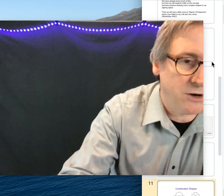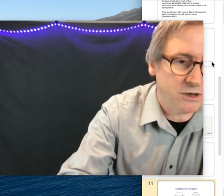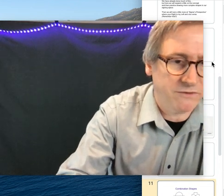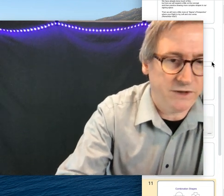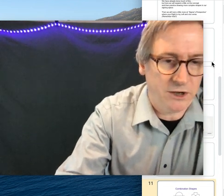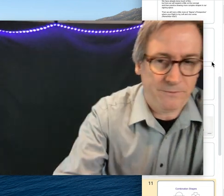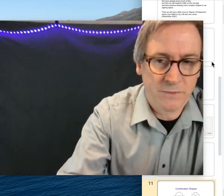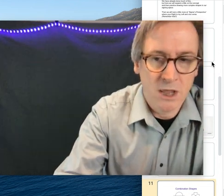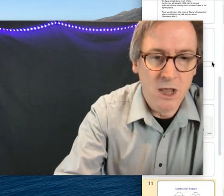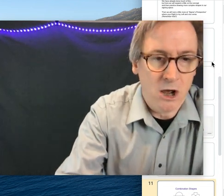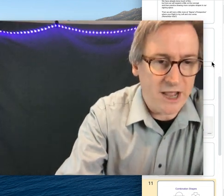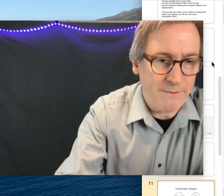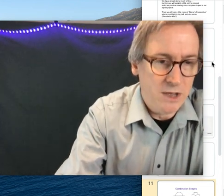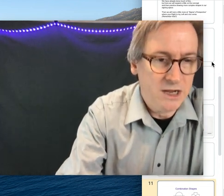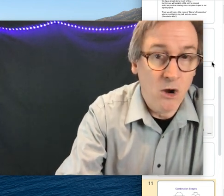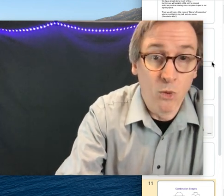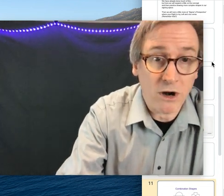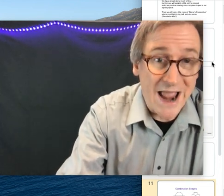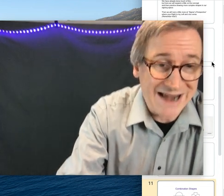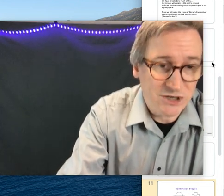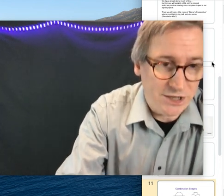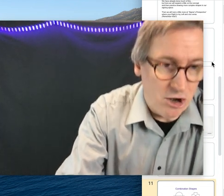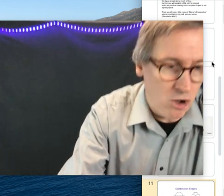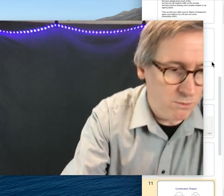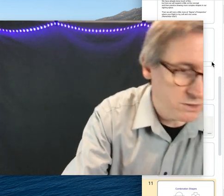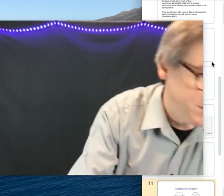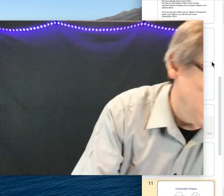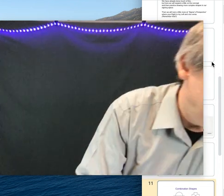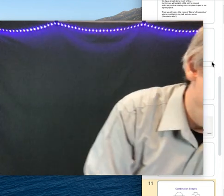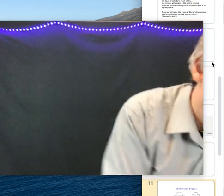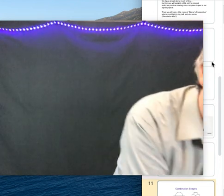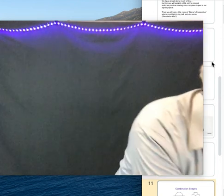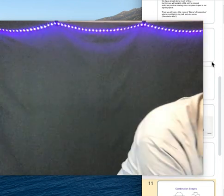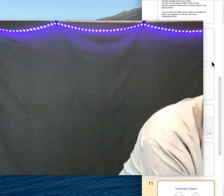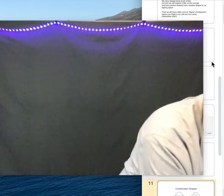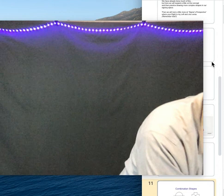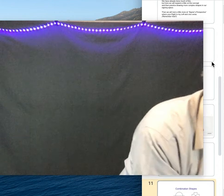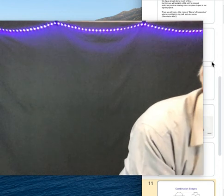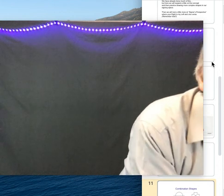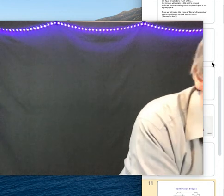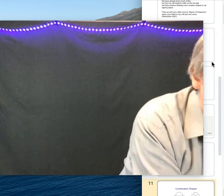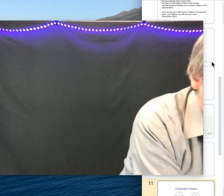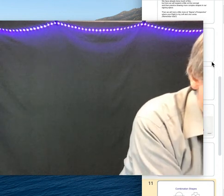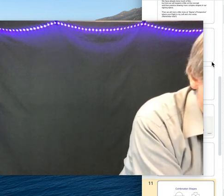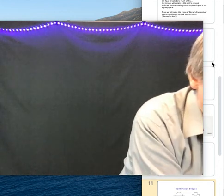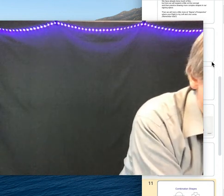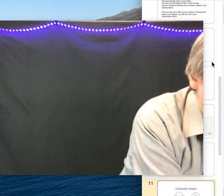from recording video. Okay, we're actually almost done with this unit.